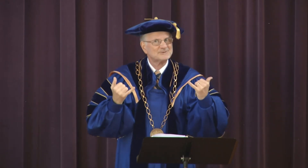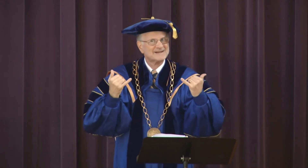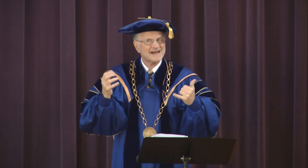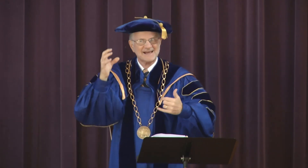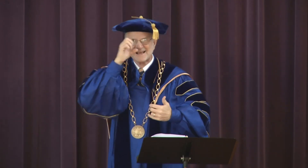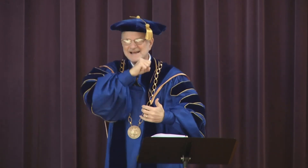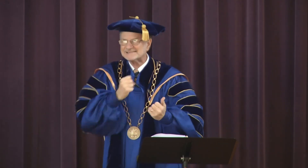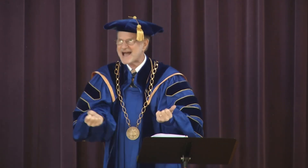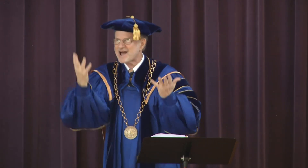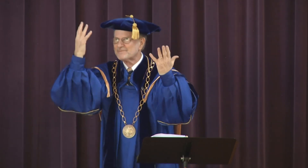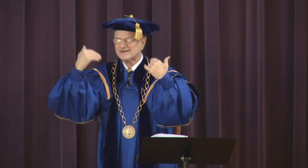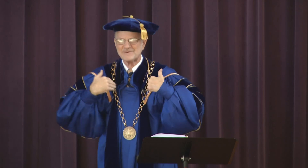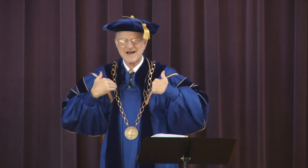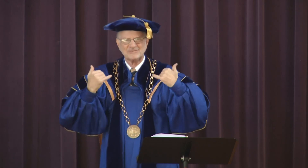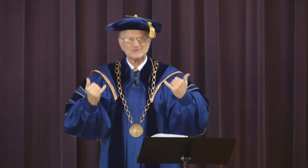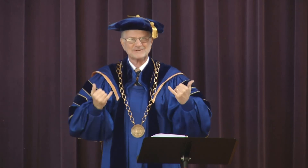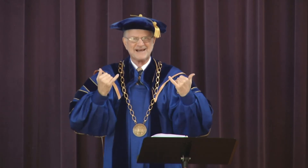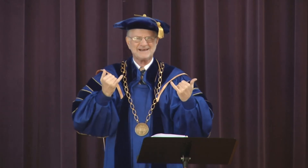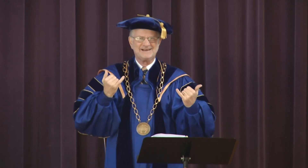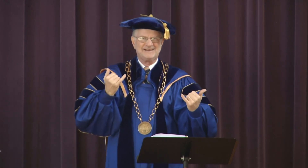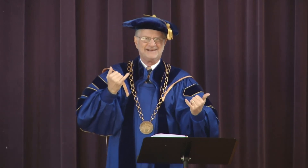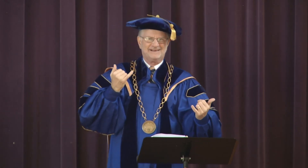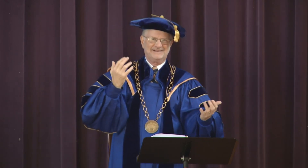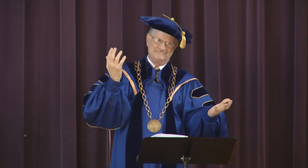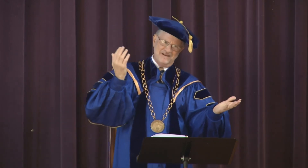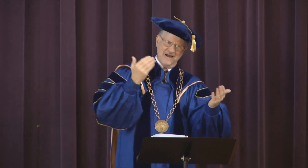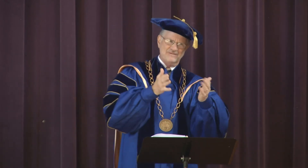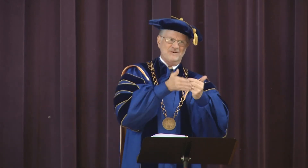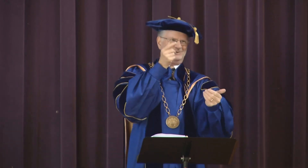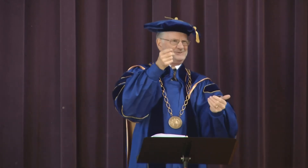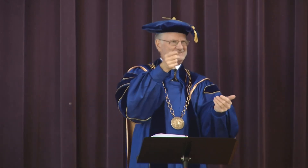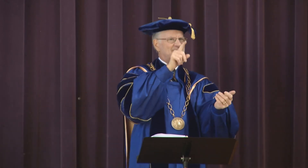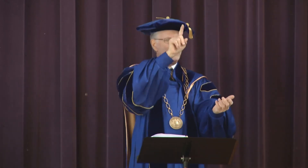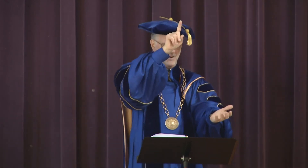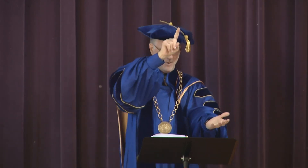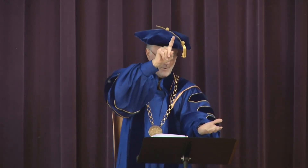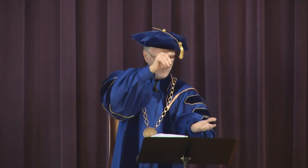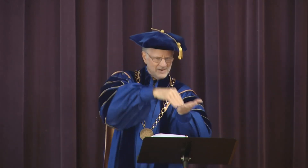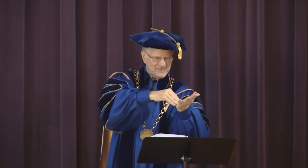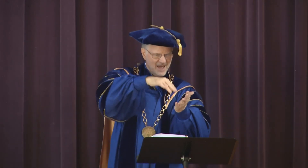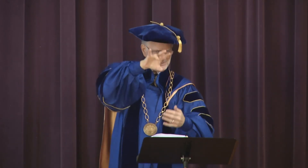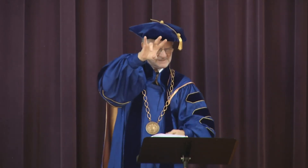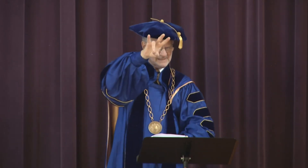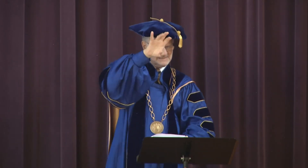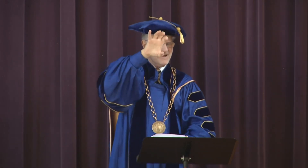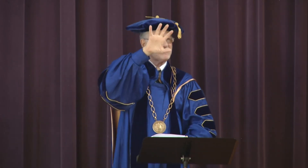Now, any guesses as to how many students we currently have enrolled? Someone's just about got it right.